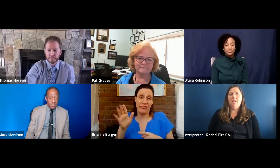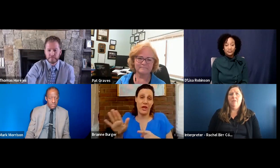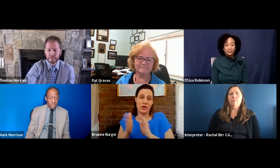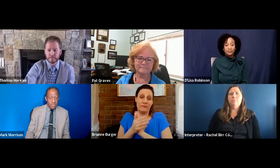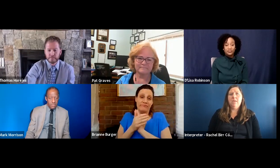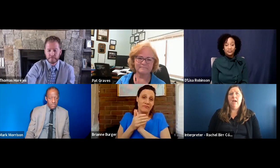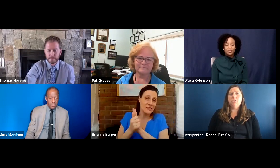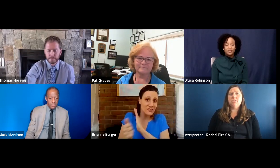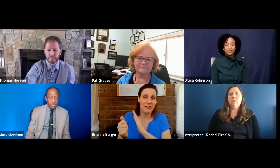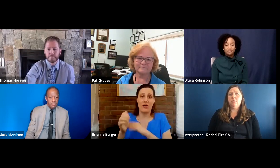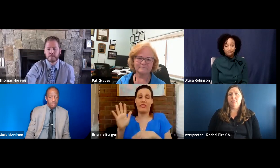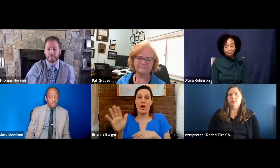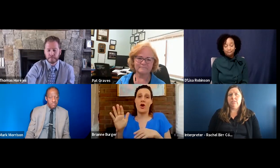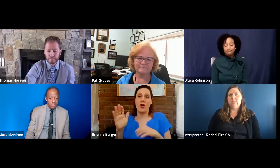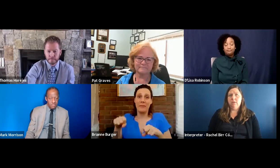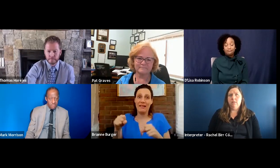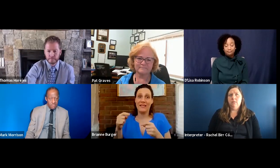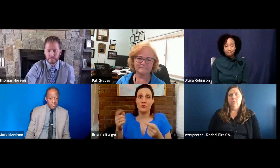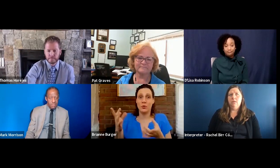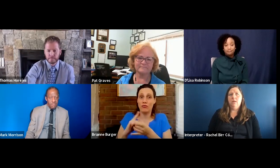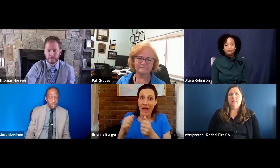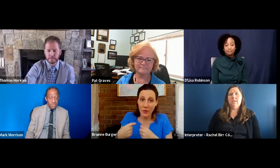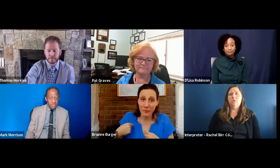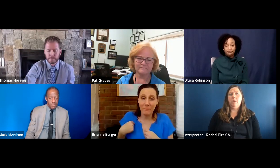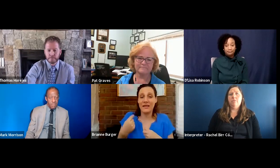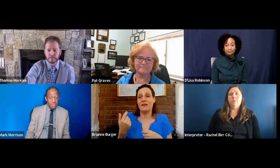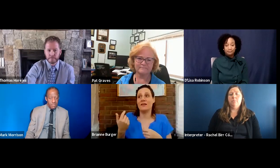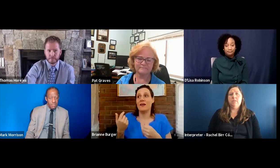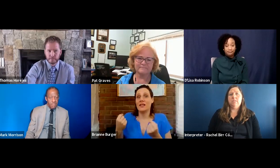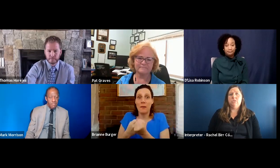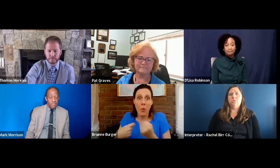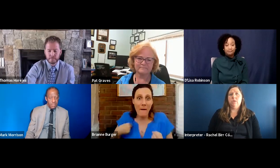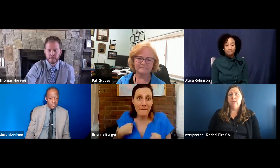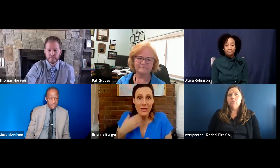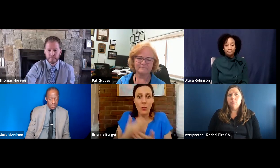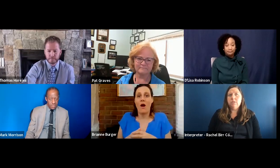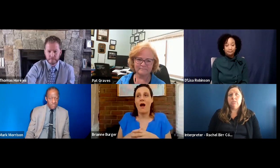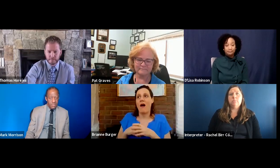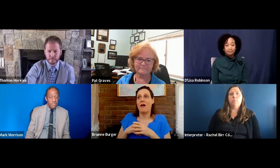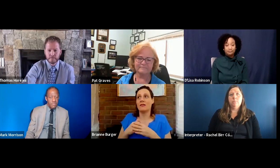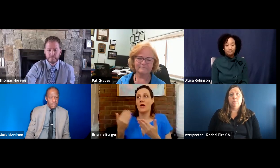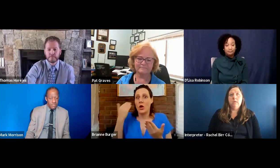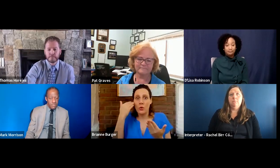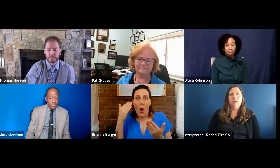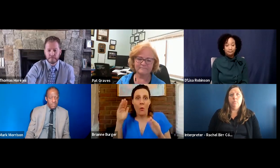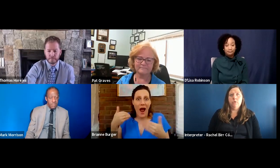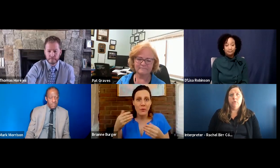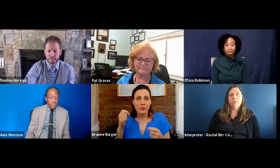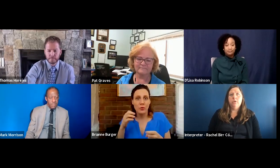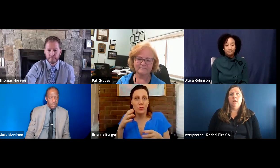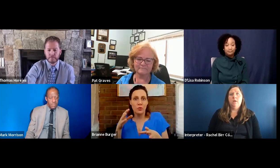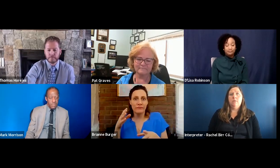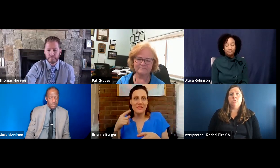that. For me, I just care about their skill. I care about their abilities to connect with me, to support me in my